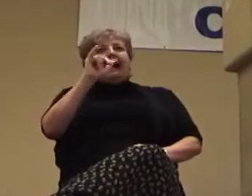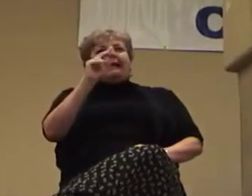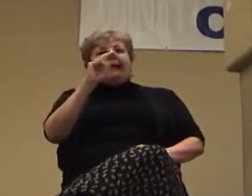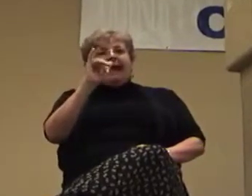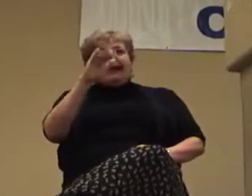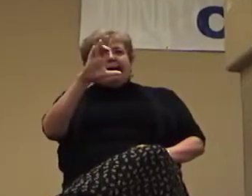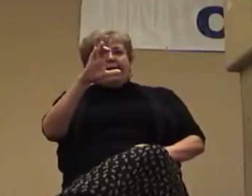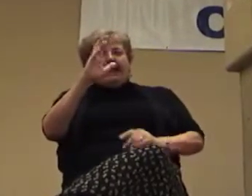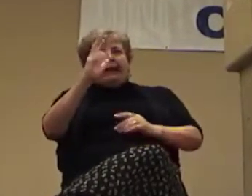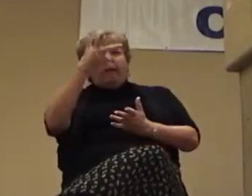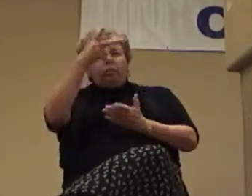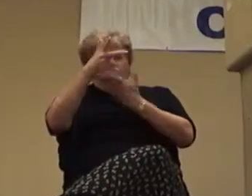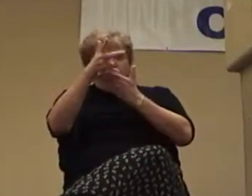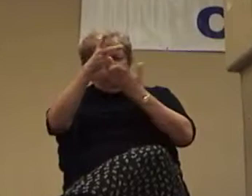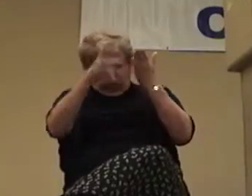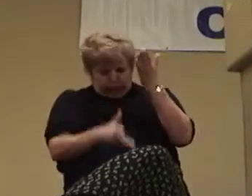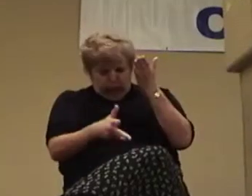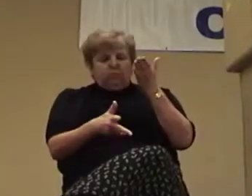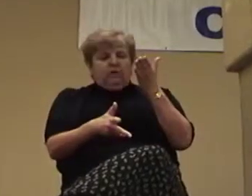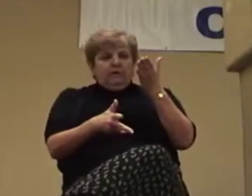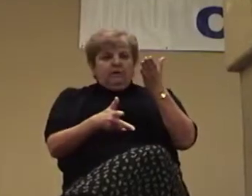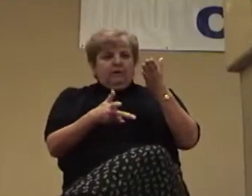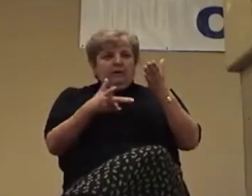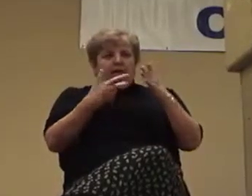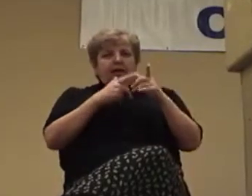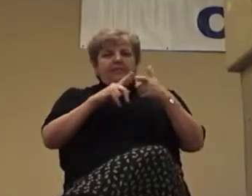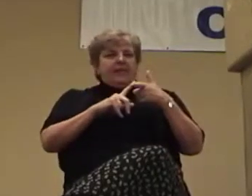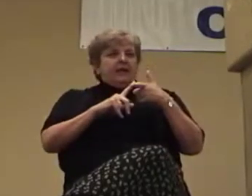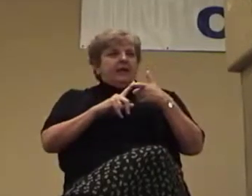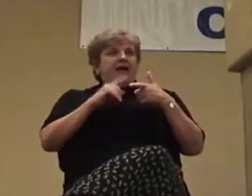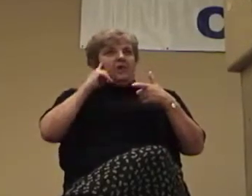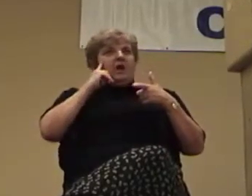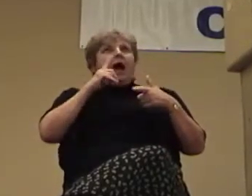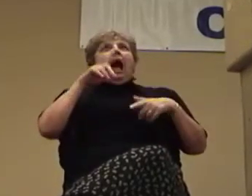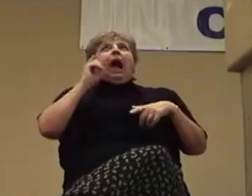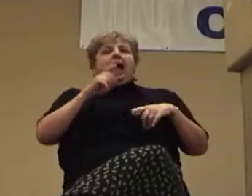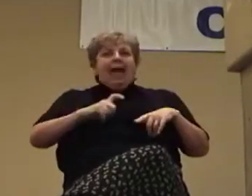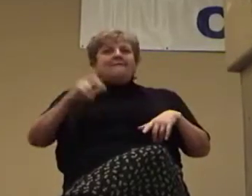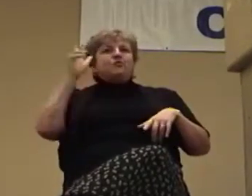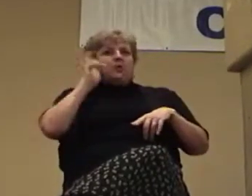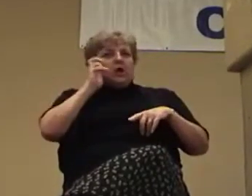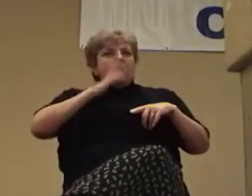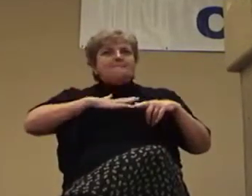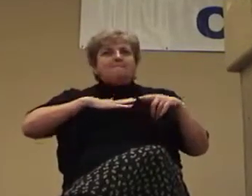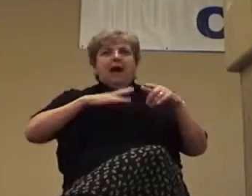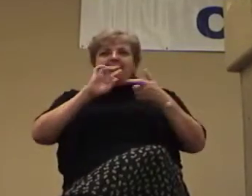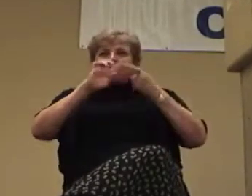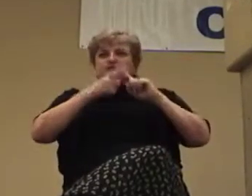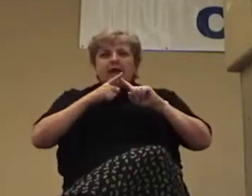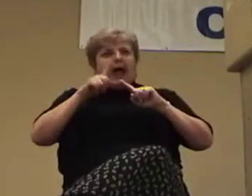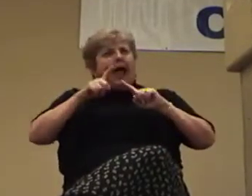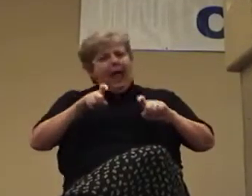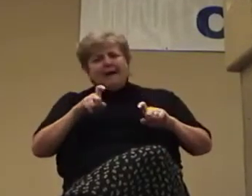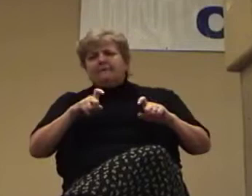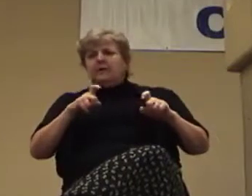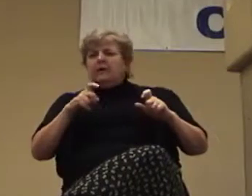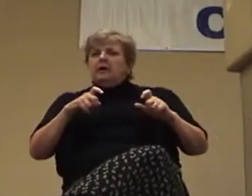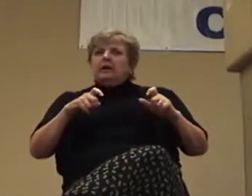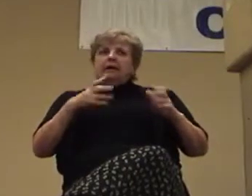mean? So it was just over, and then I go, I have to hear Angie. I'm going to go down. I'm going to rally forth. I have to her whole talk. She was